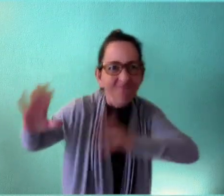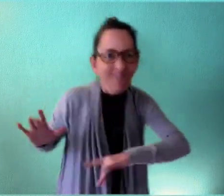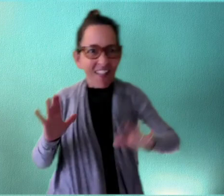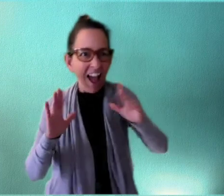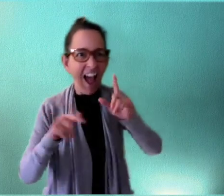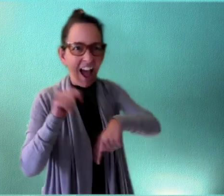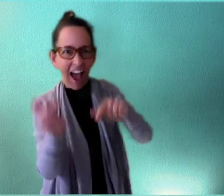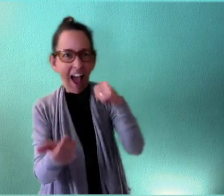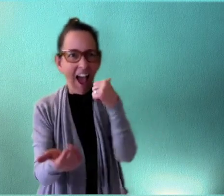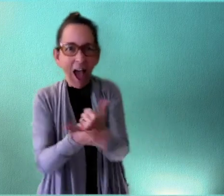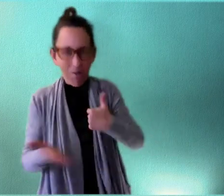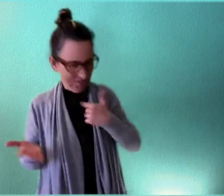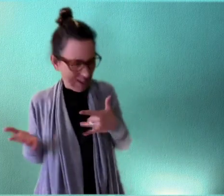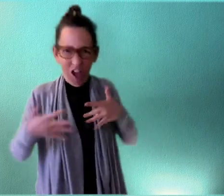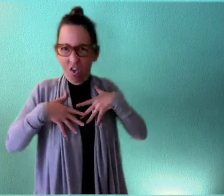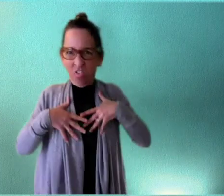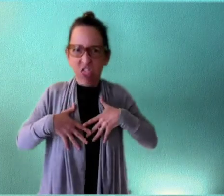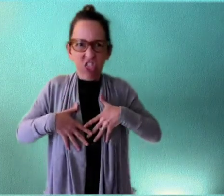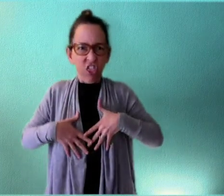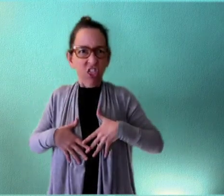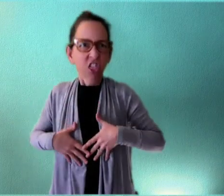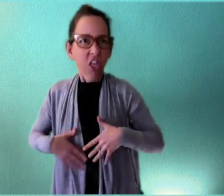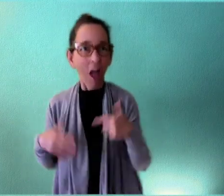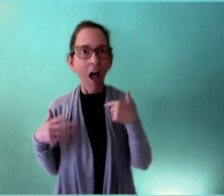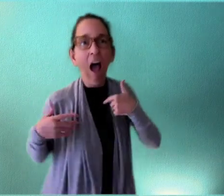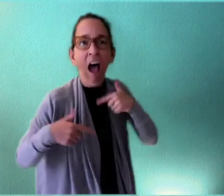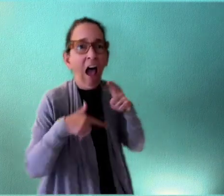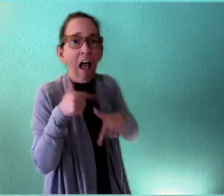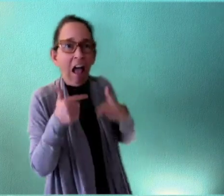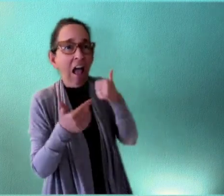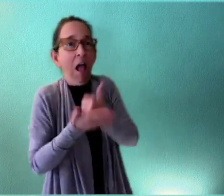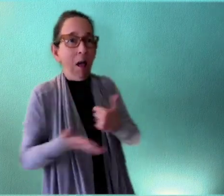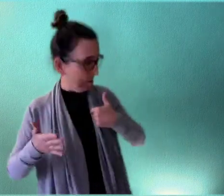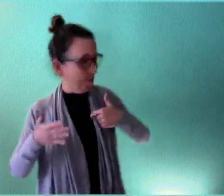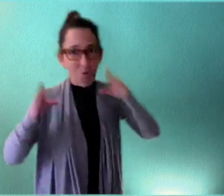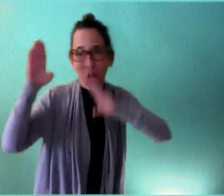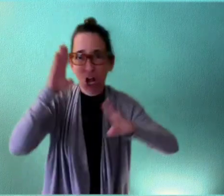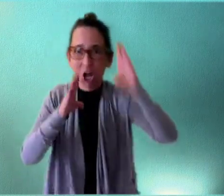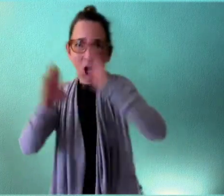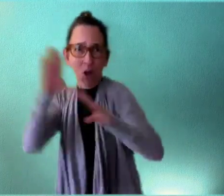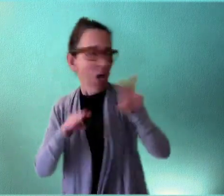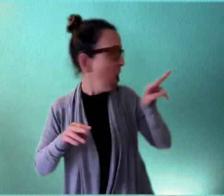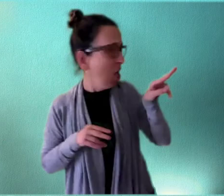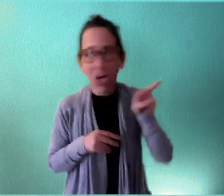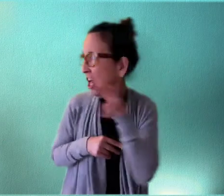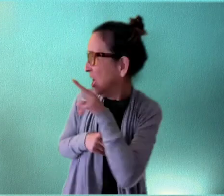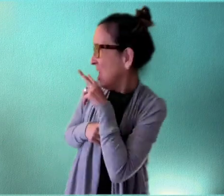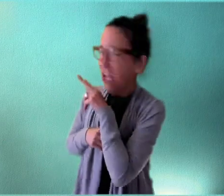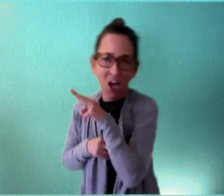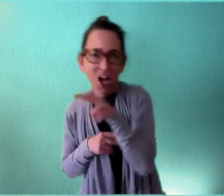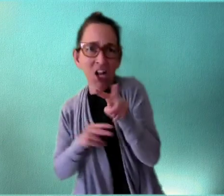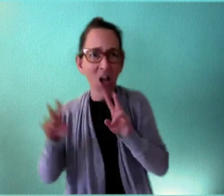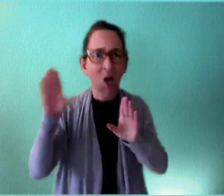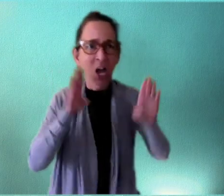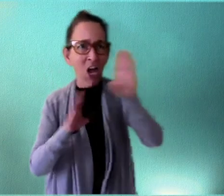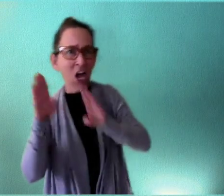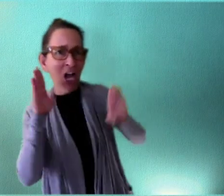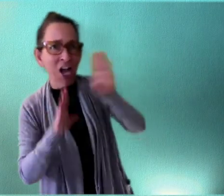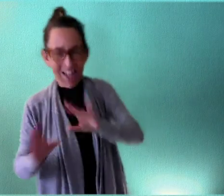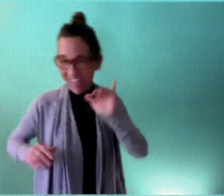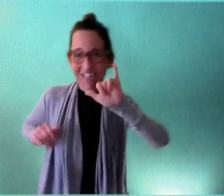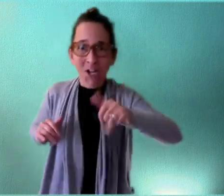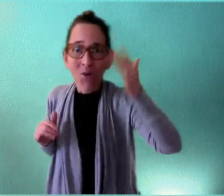I can't help but feel a little down, a little worried when I look